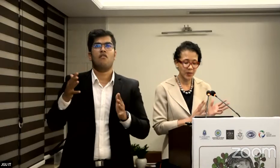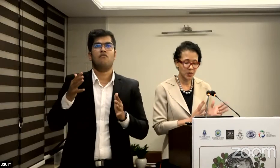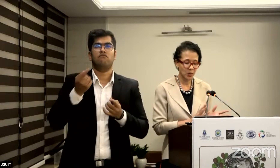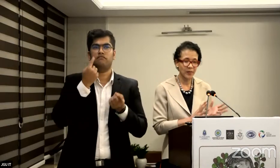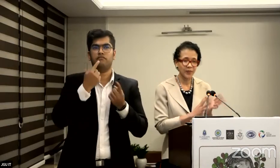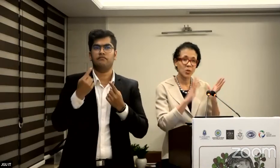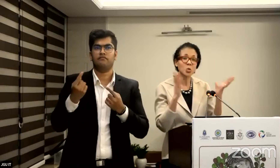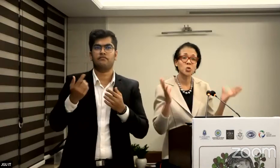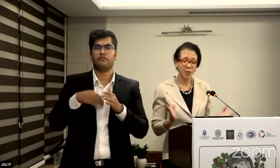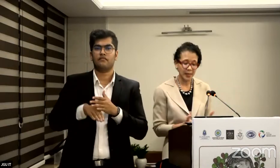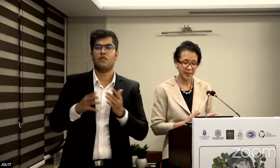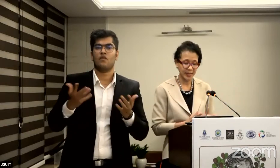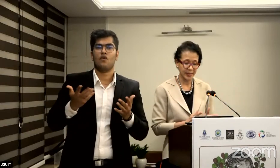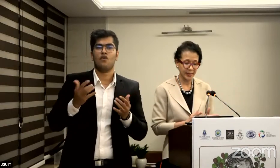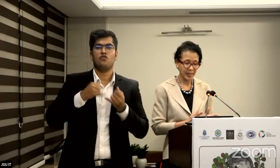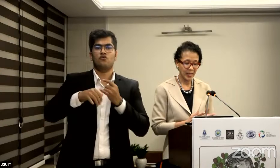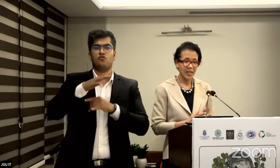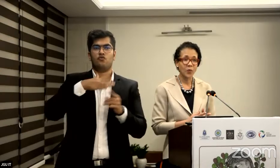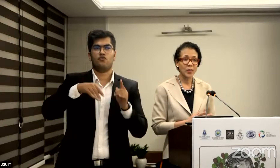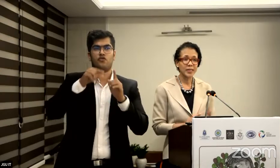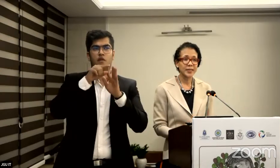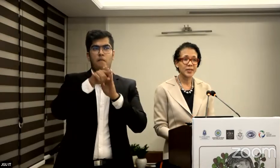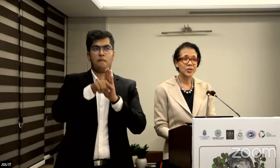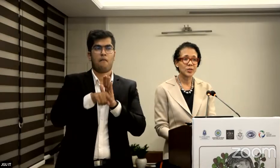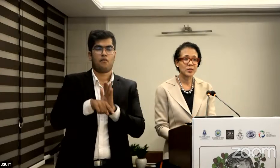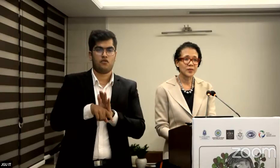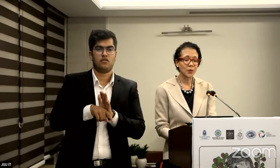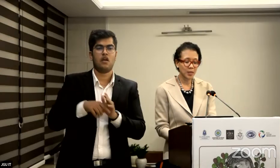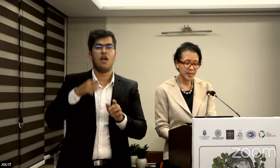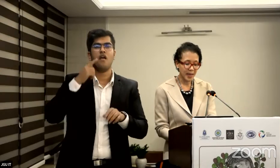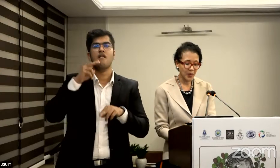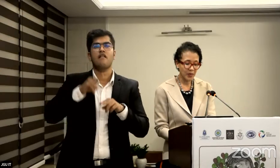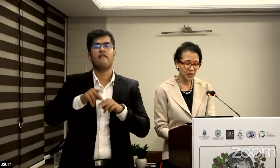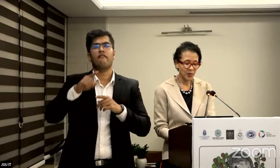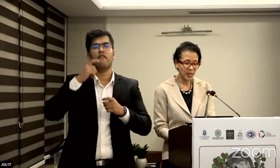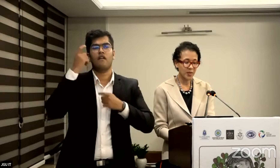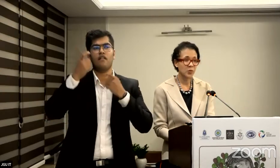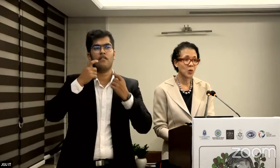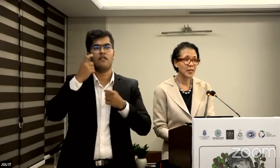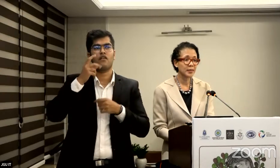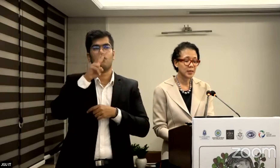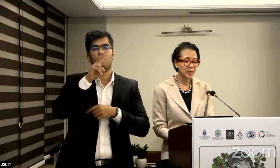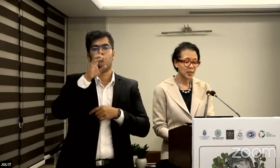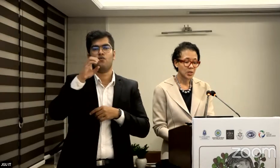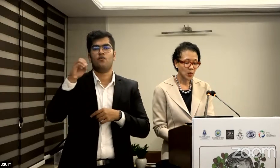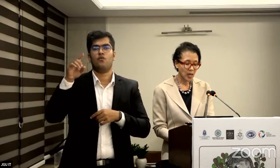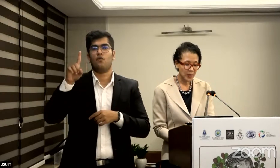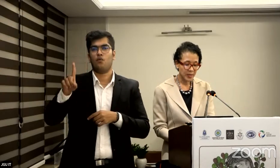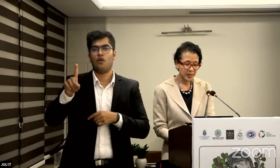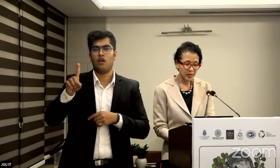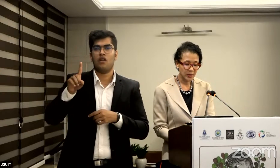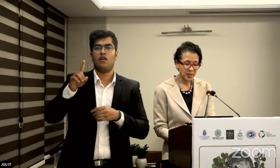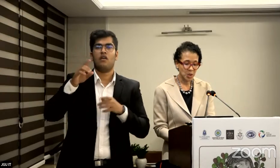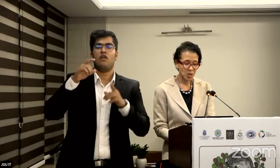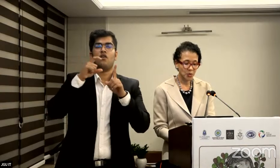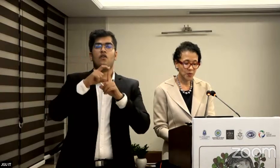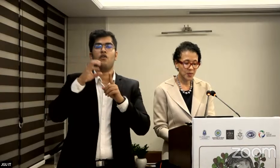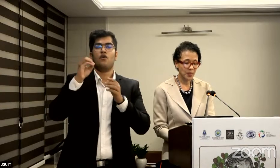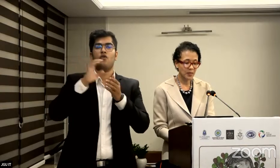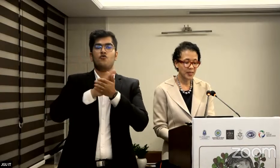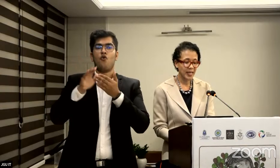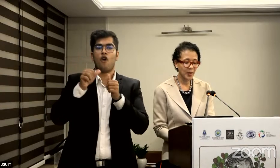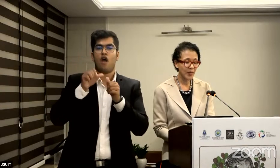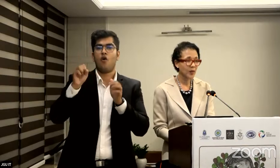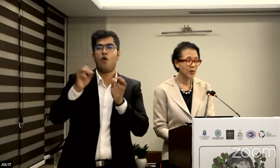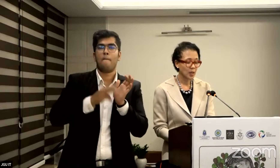of social policy. If one considers, for example, the 2001 Doha ministerial decision on TRIPS